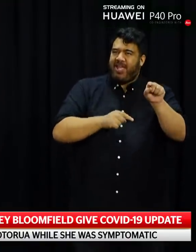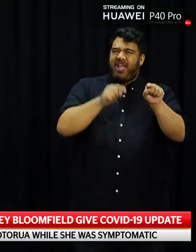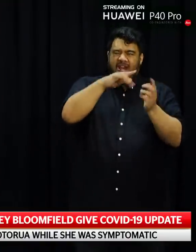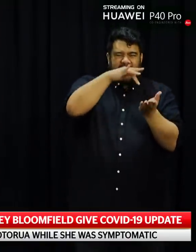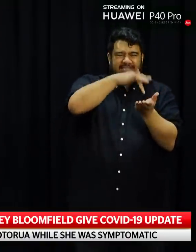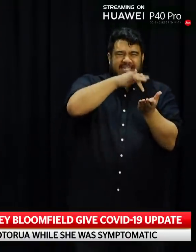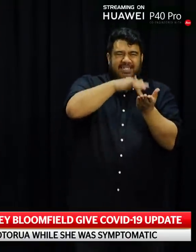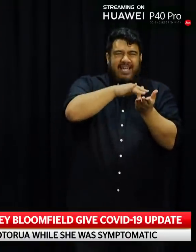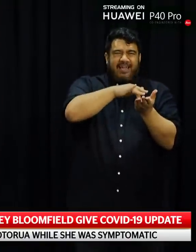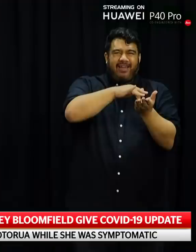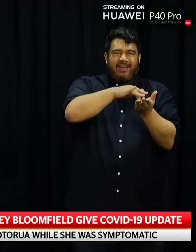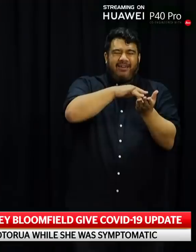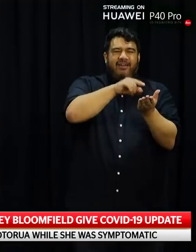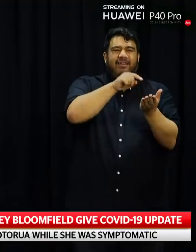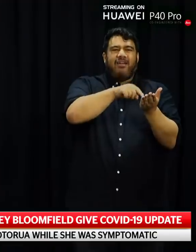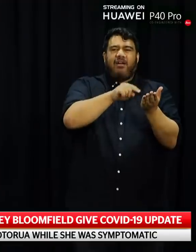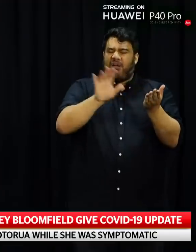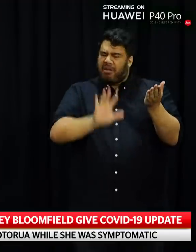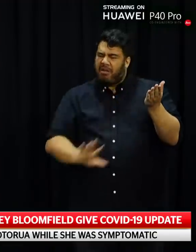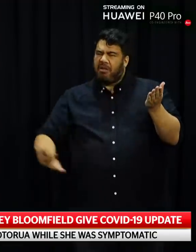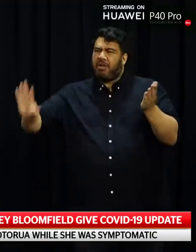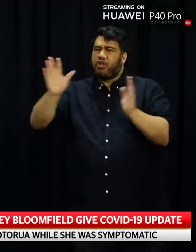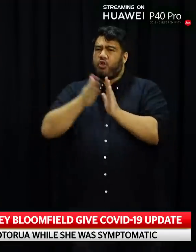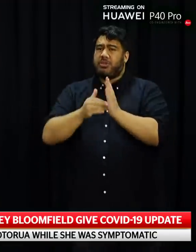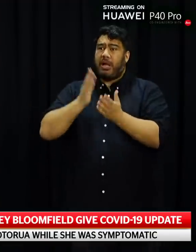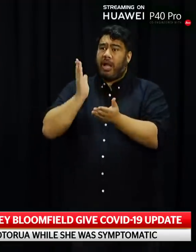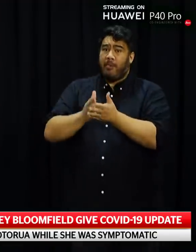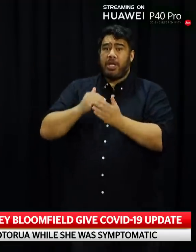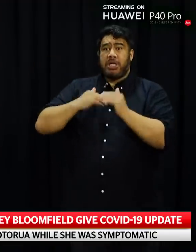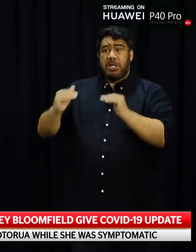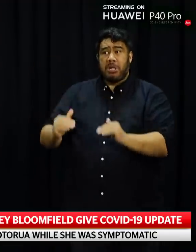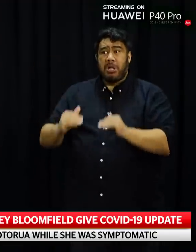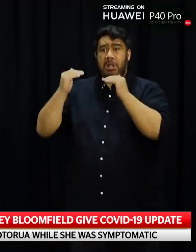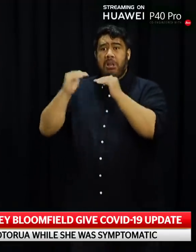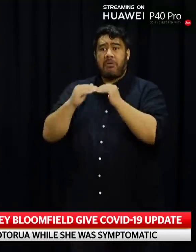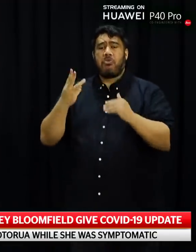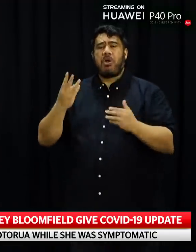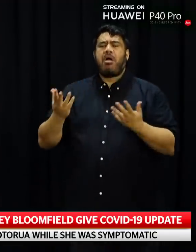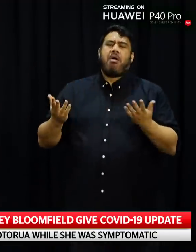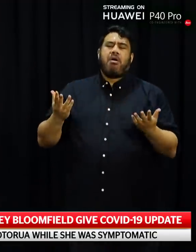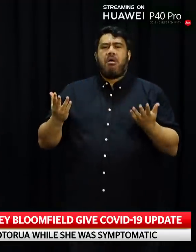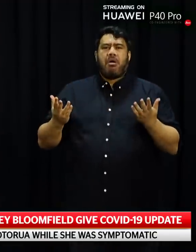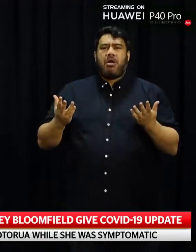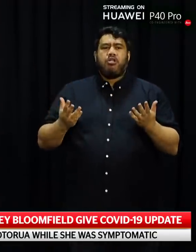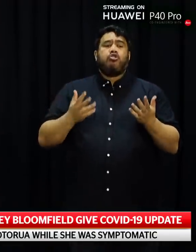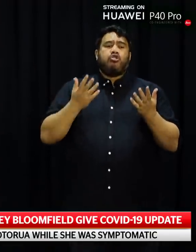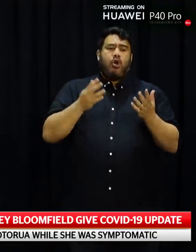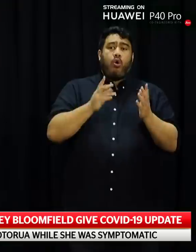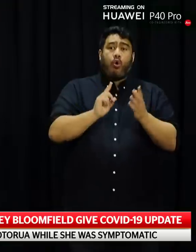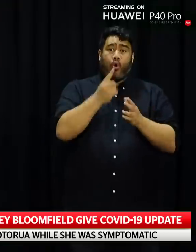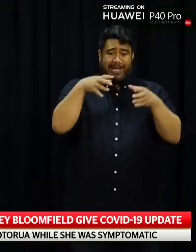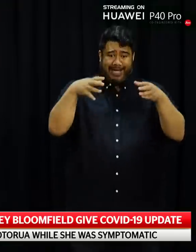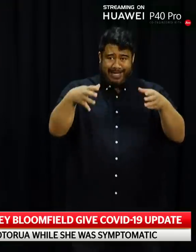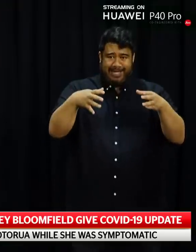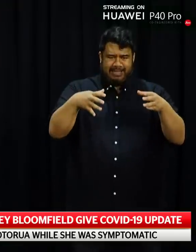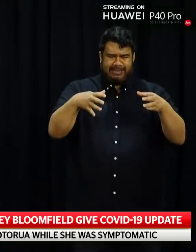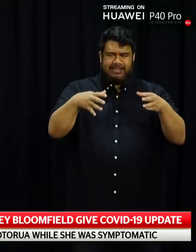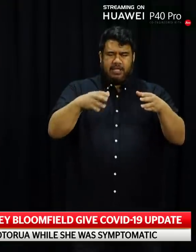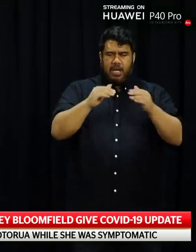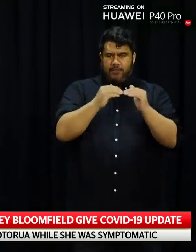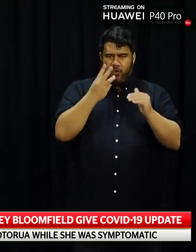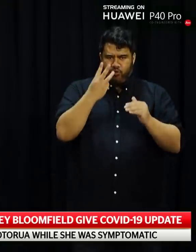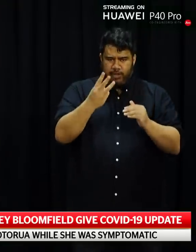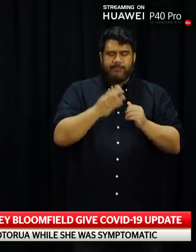this particular outbreak. And so at the moment, those who are investigating in Rotorua, primarily we're looking at